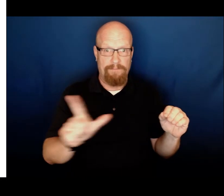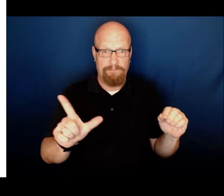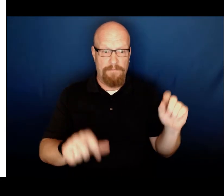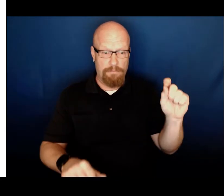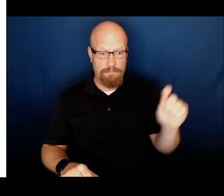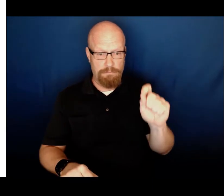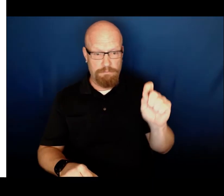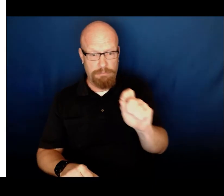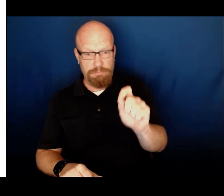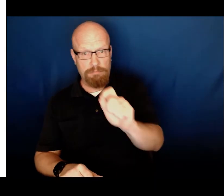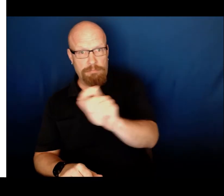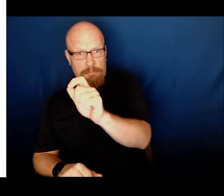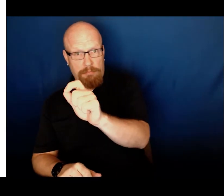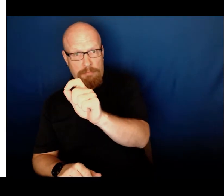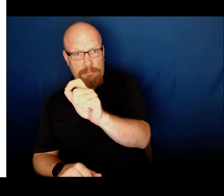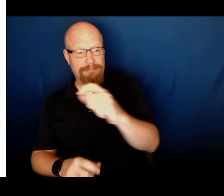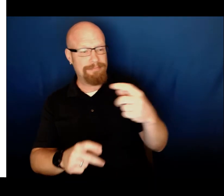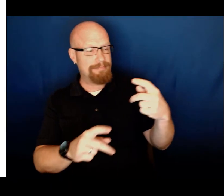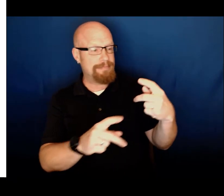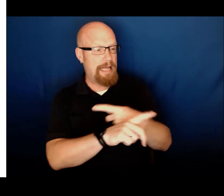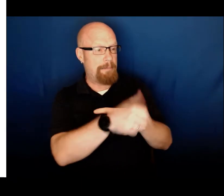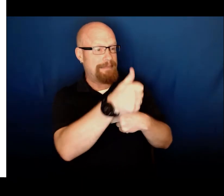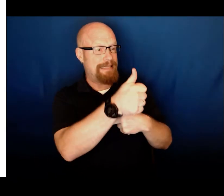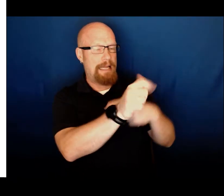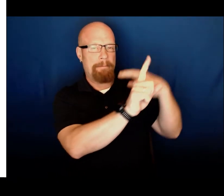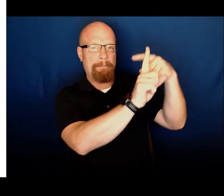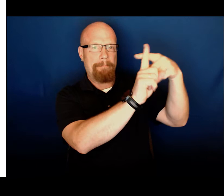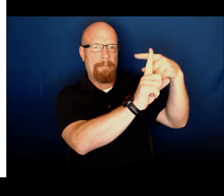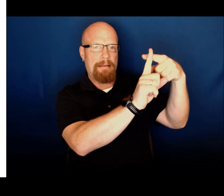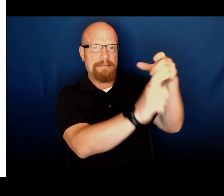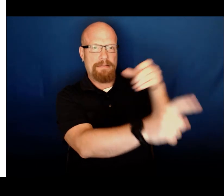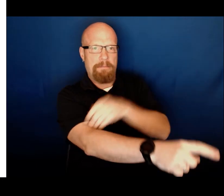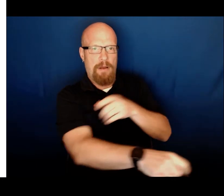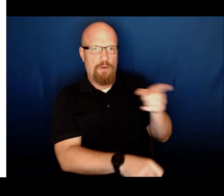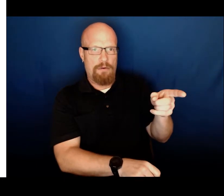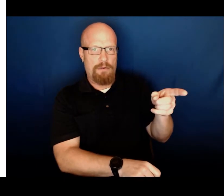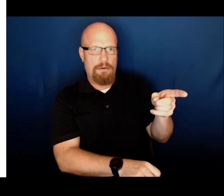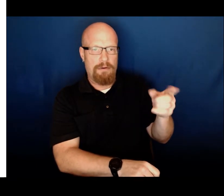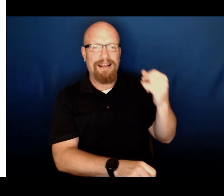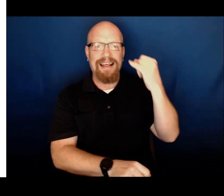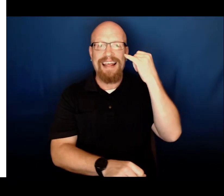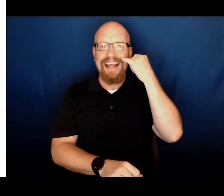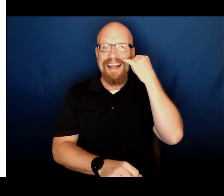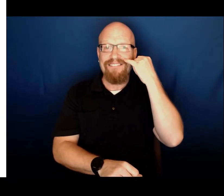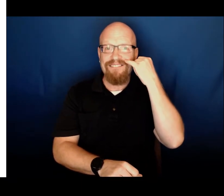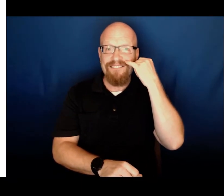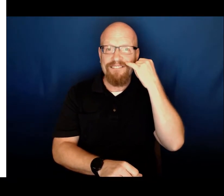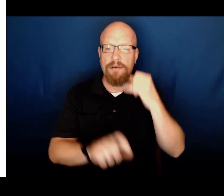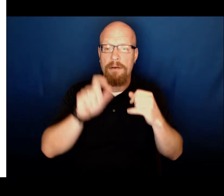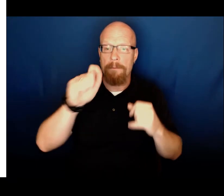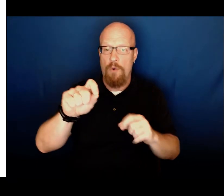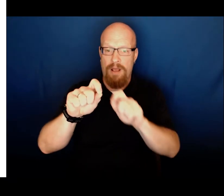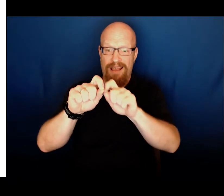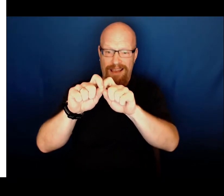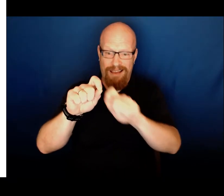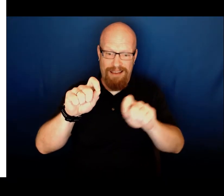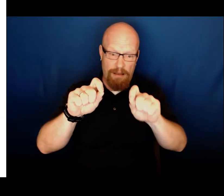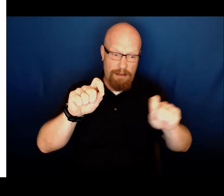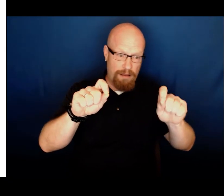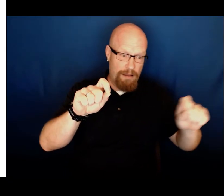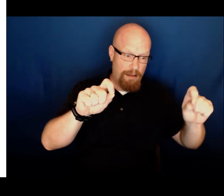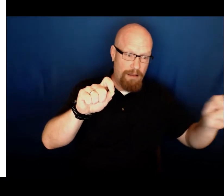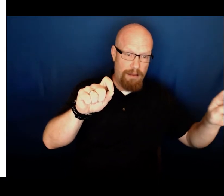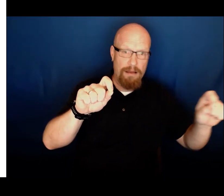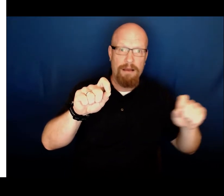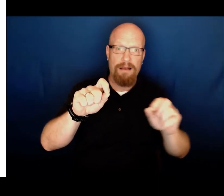If you move it left, it's going to be 10 to a positive exponent. If you move the decimal point